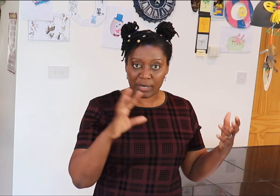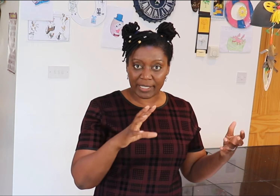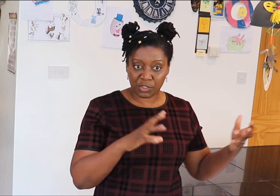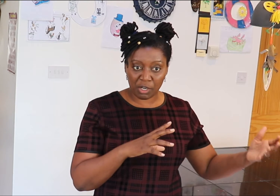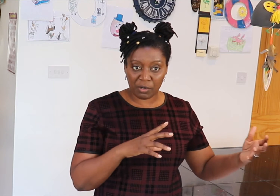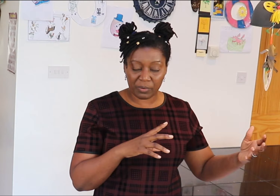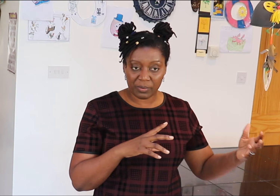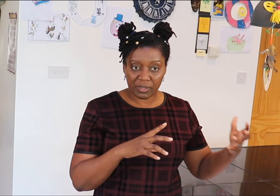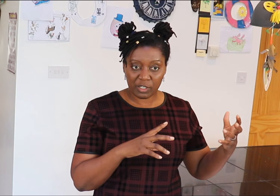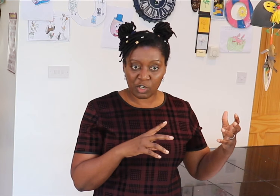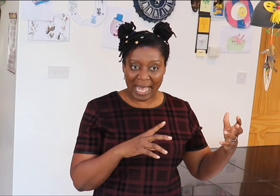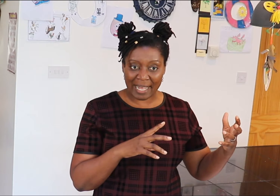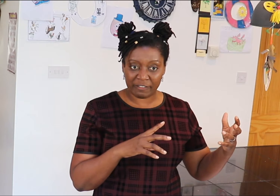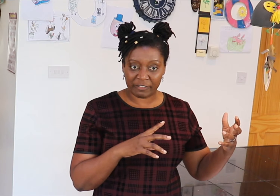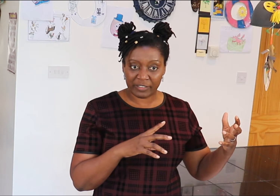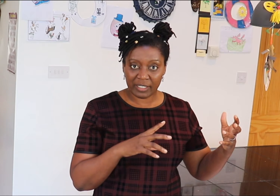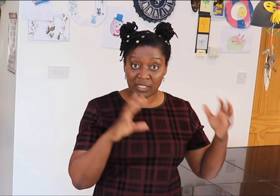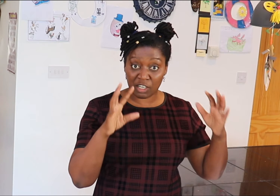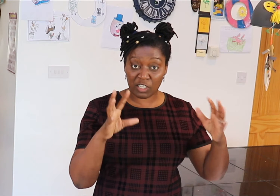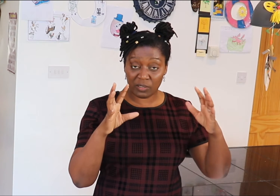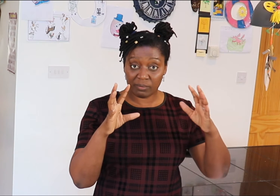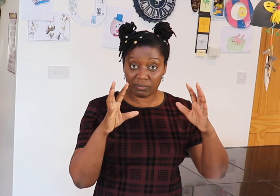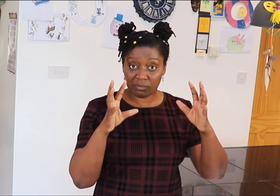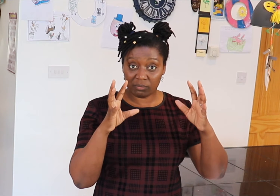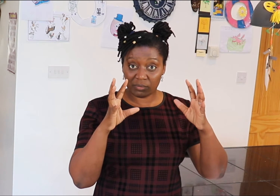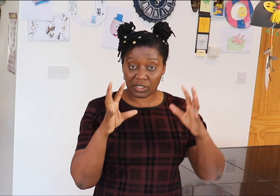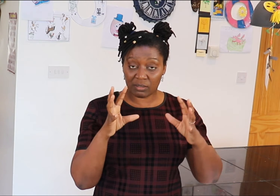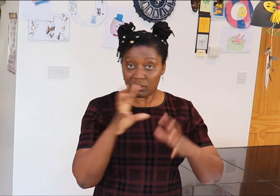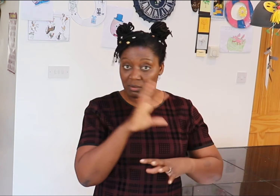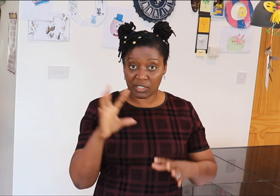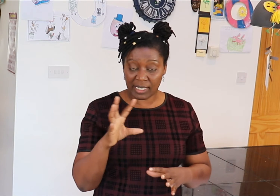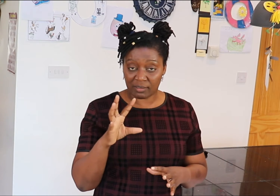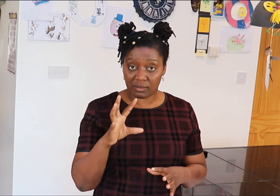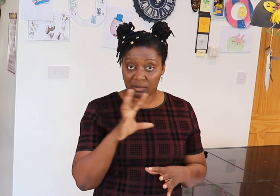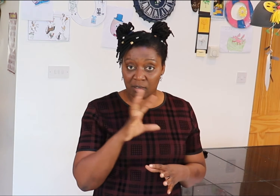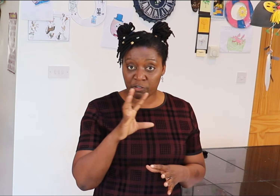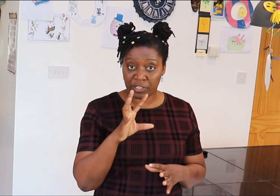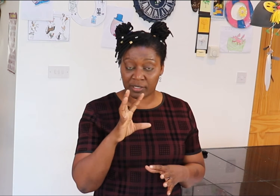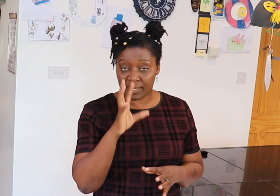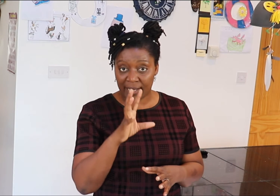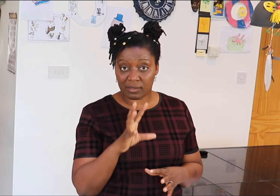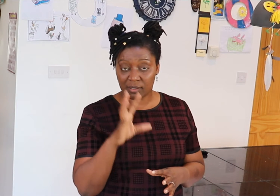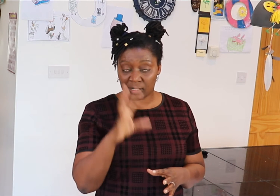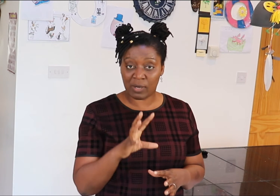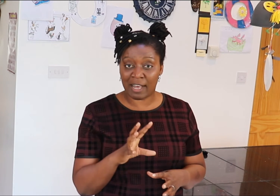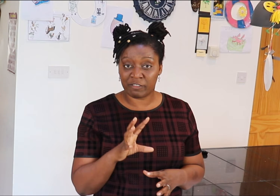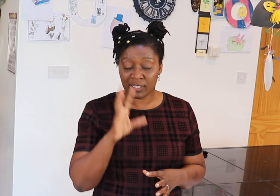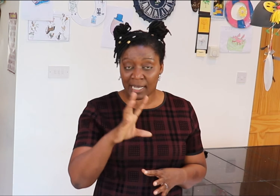Right, so you have the girl contains ovaries and eggs, still have tiny